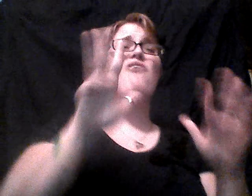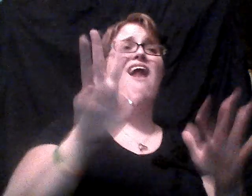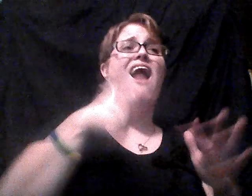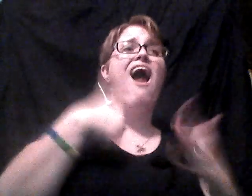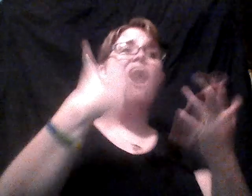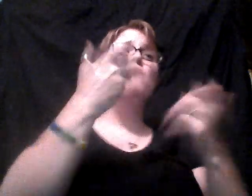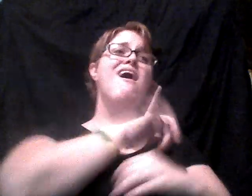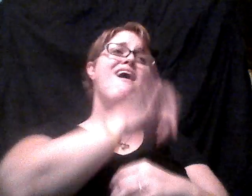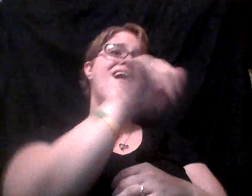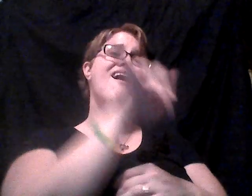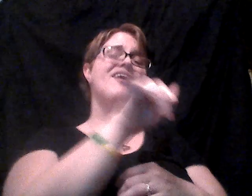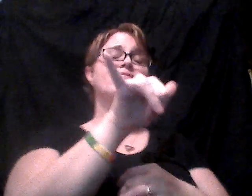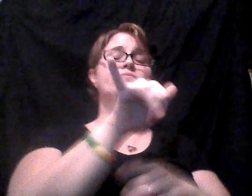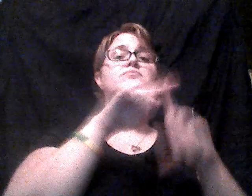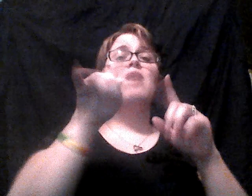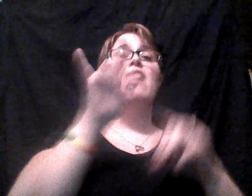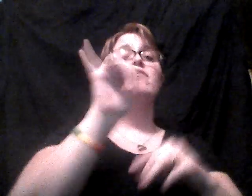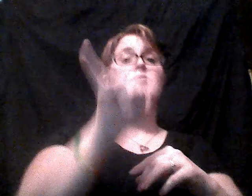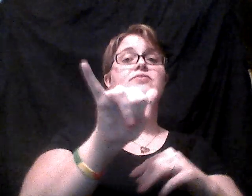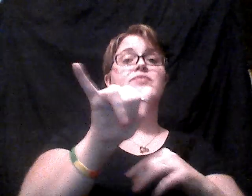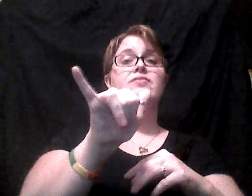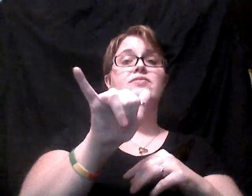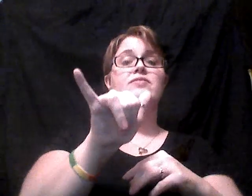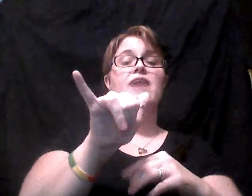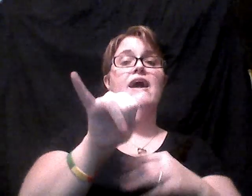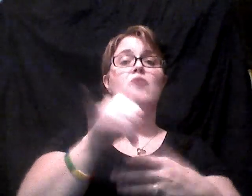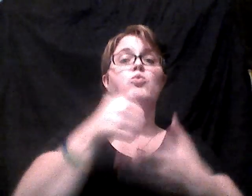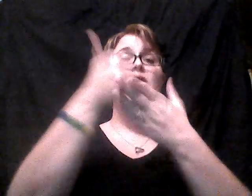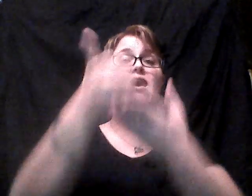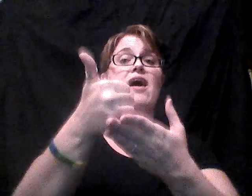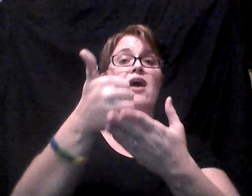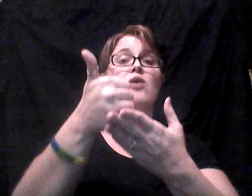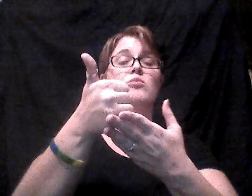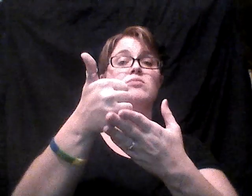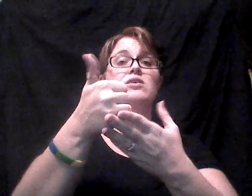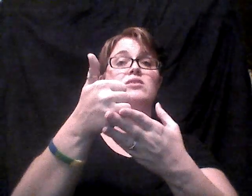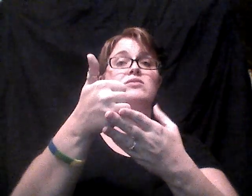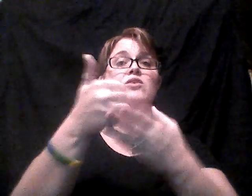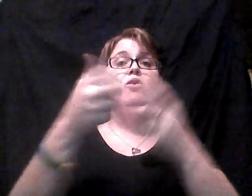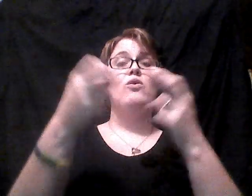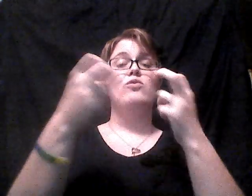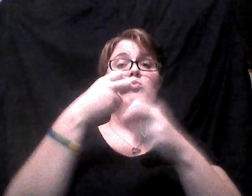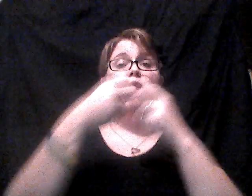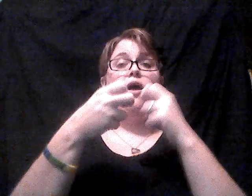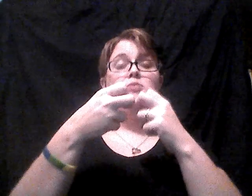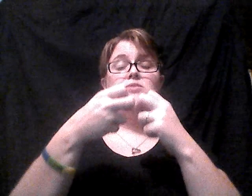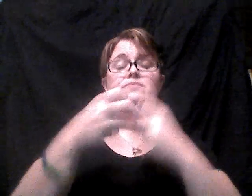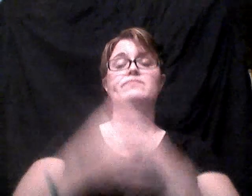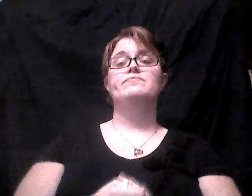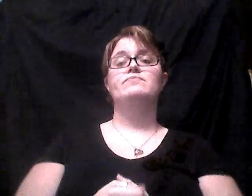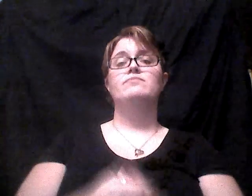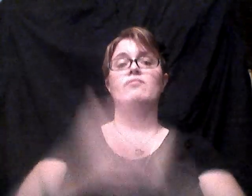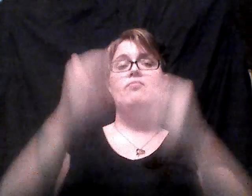factor when people stop buying. All right. Reason number two. Boy, does it suck to be a farmer